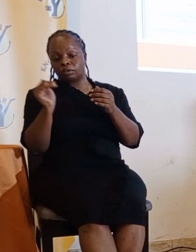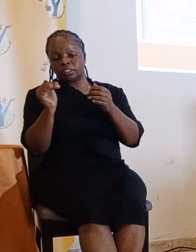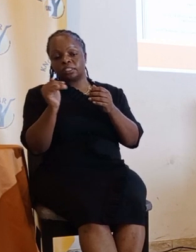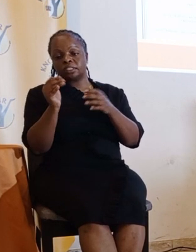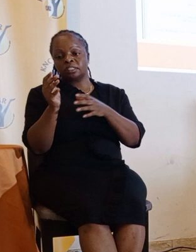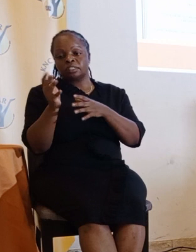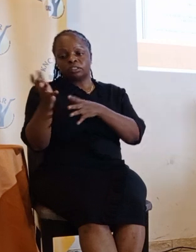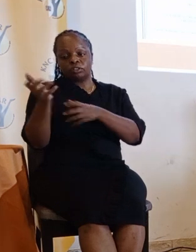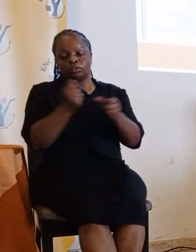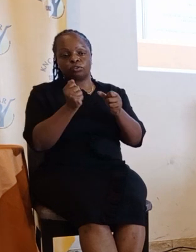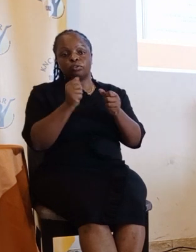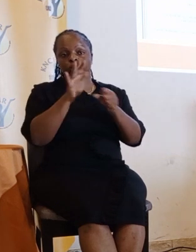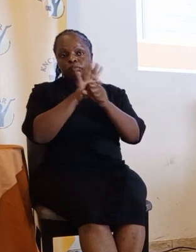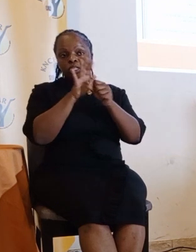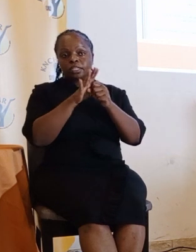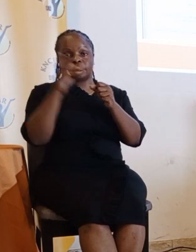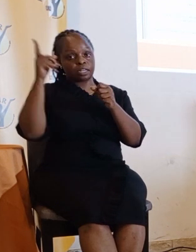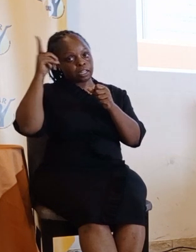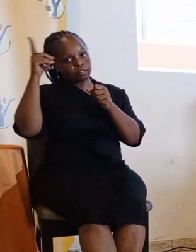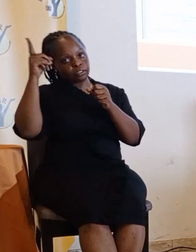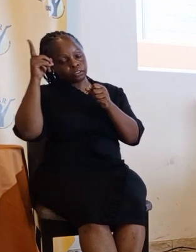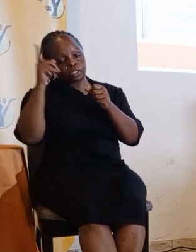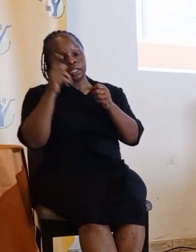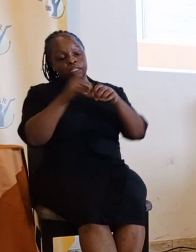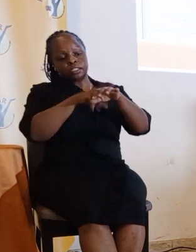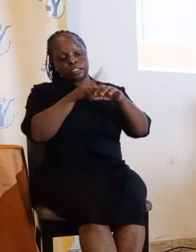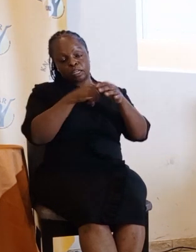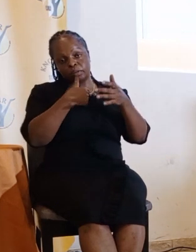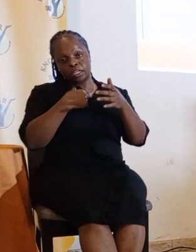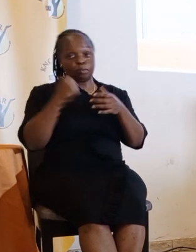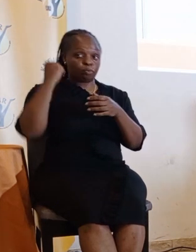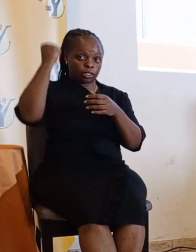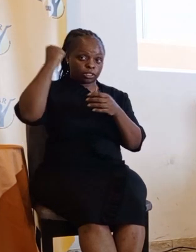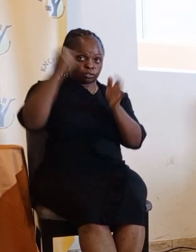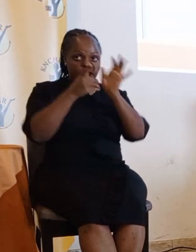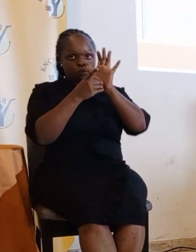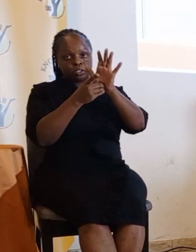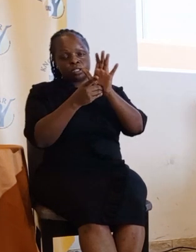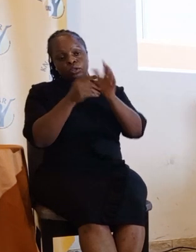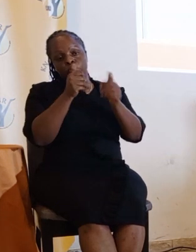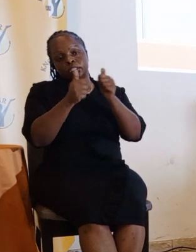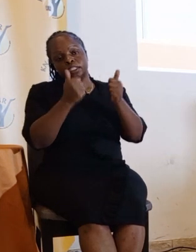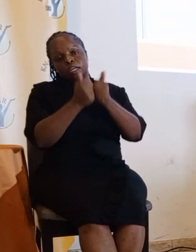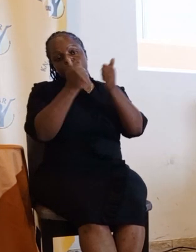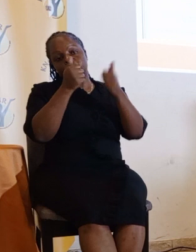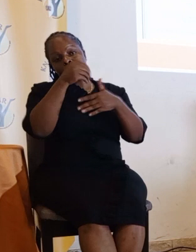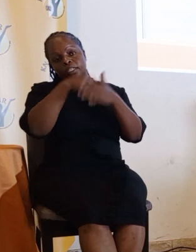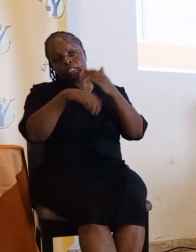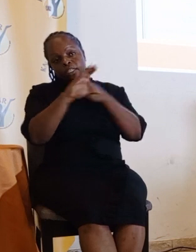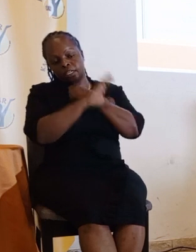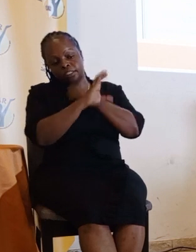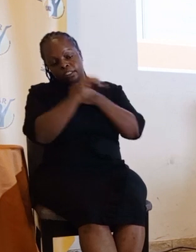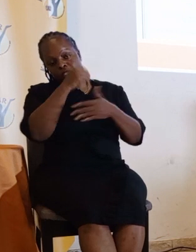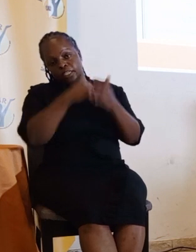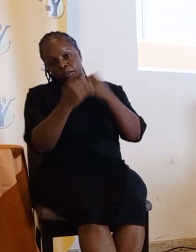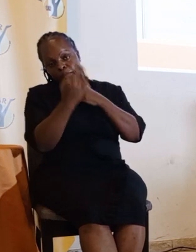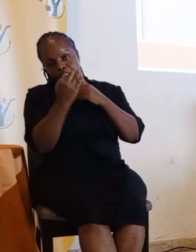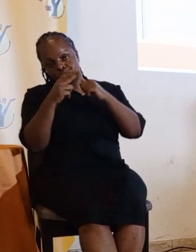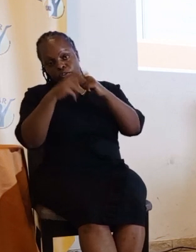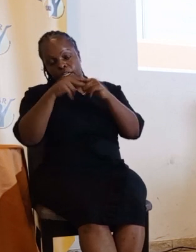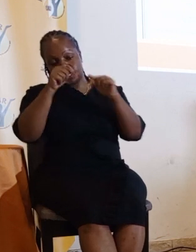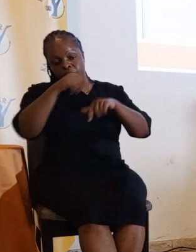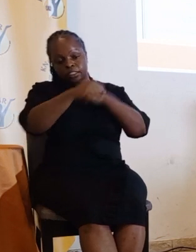livestock. During the political demonstrations that occurred in the country between March and July of this year, the Commission,